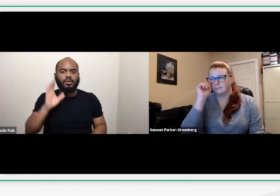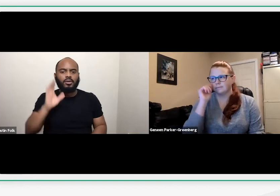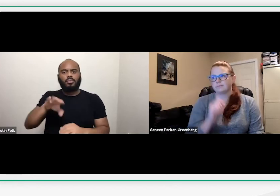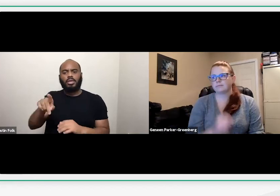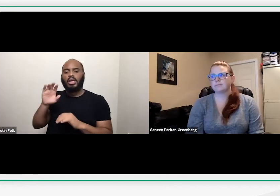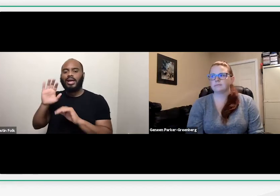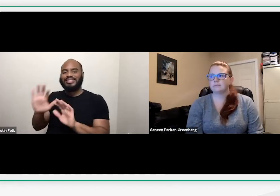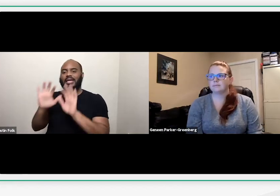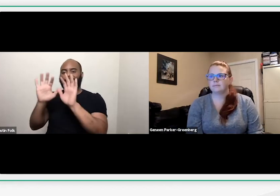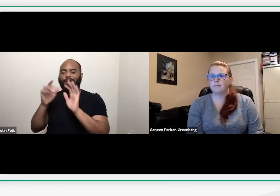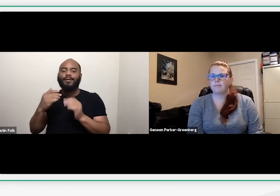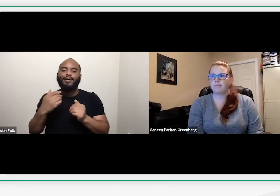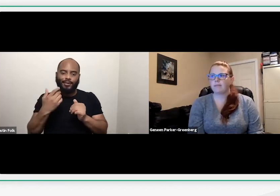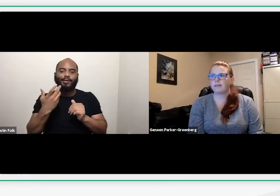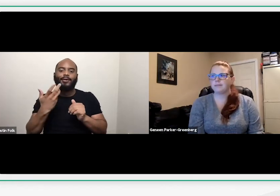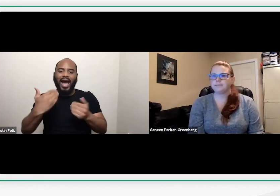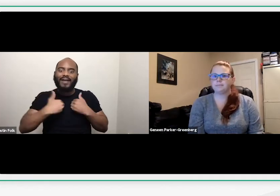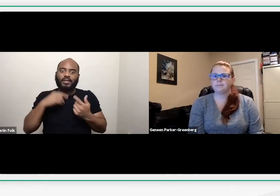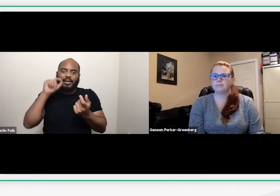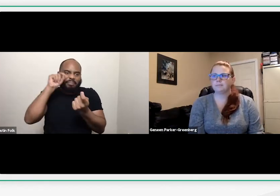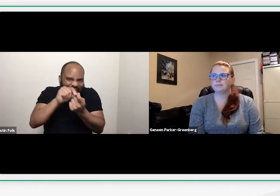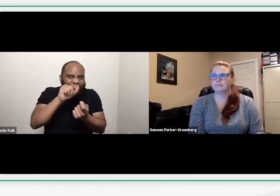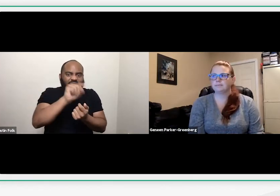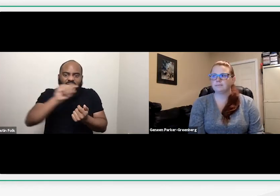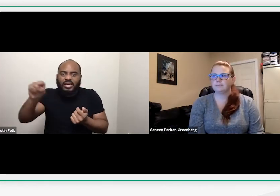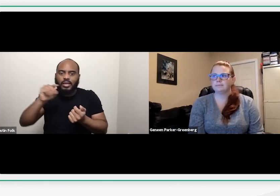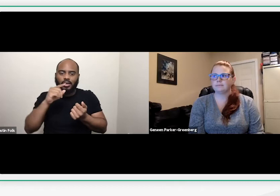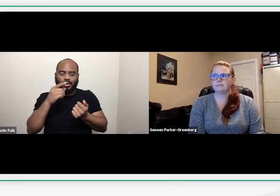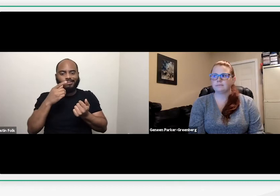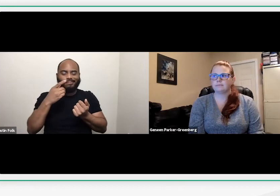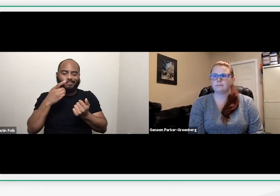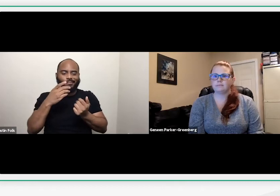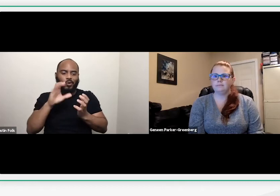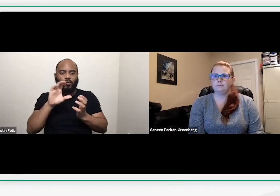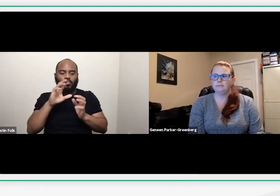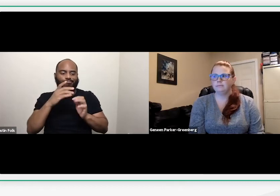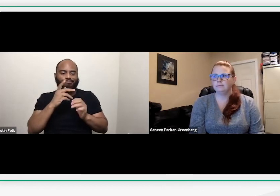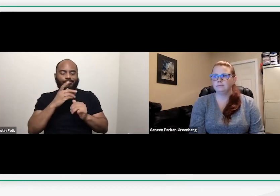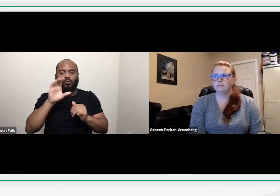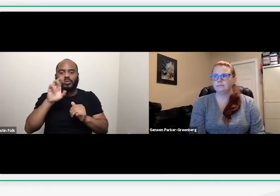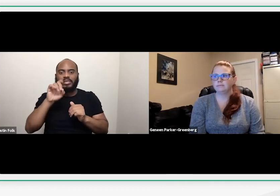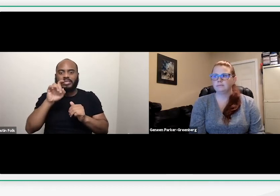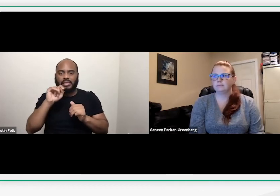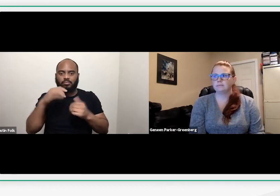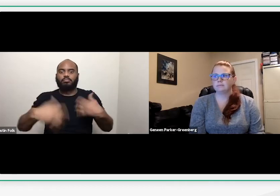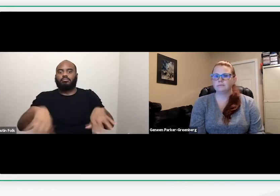higher score, you have access to those better interest rates and you have more options.